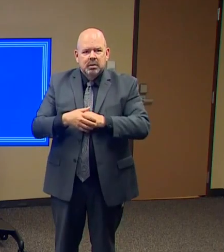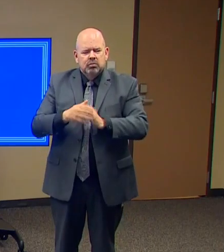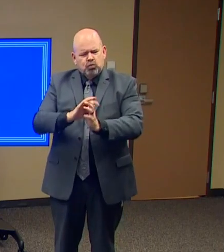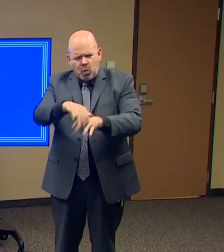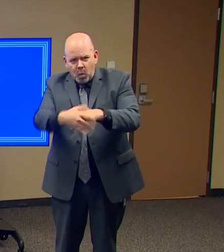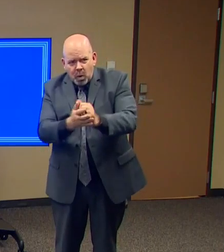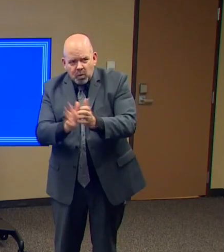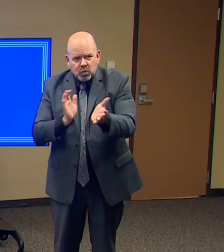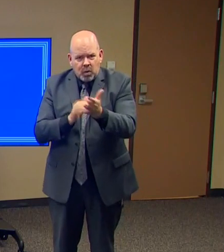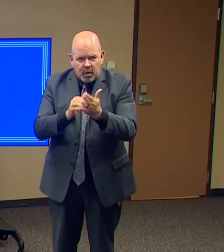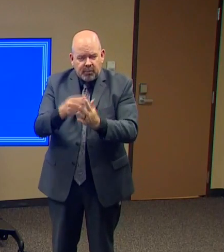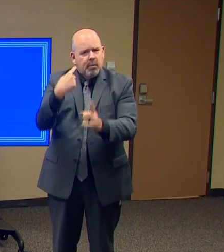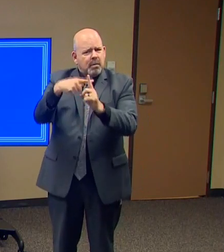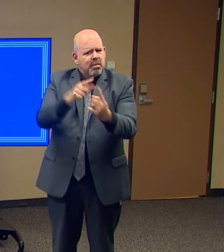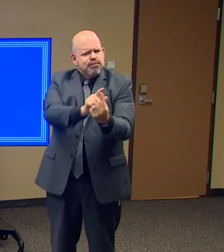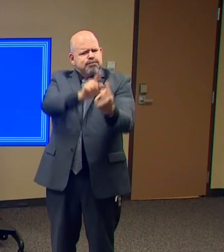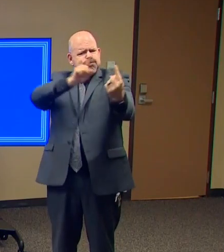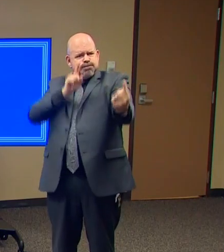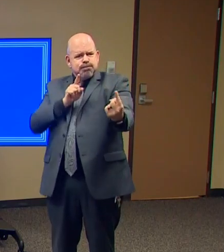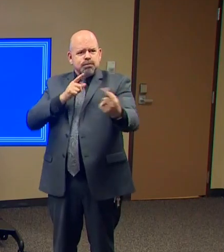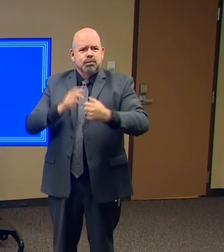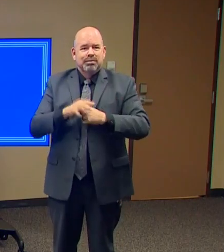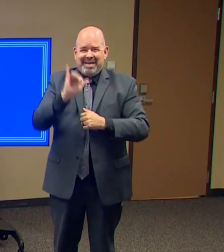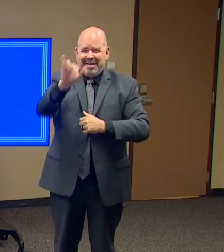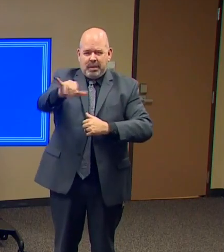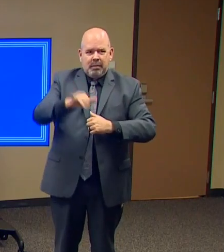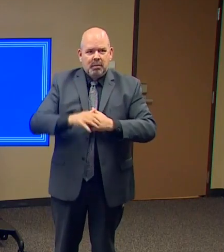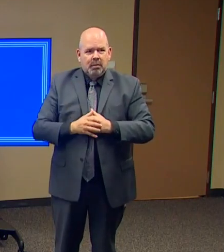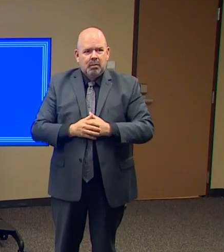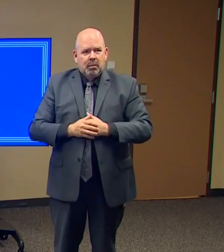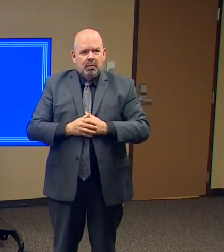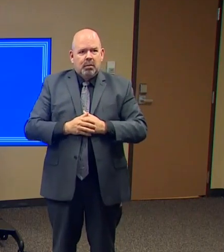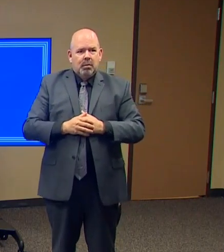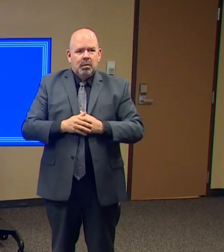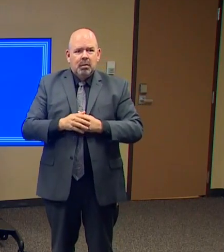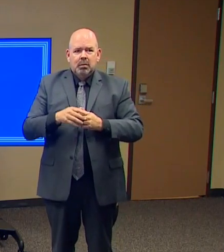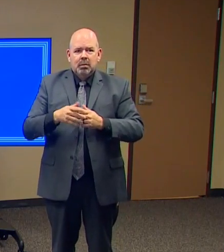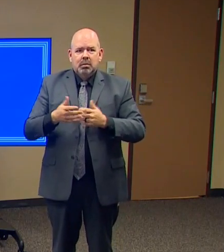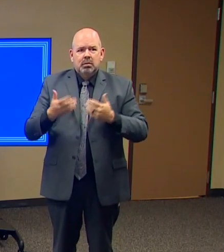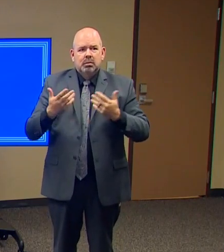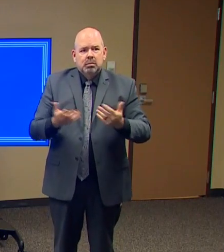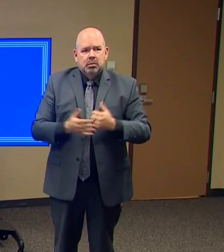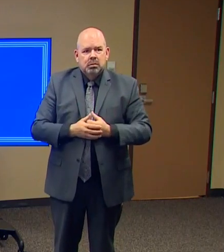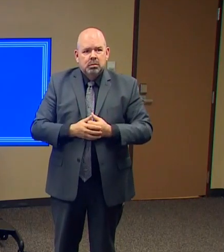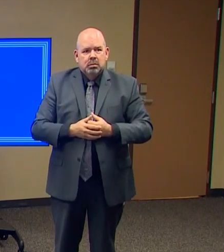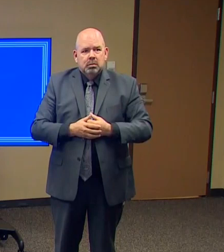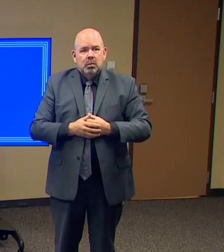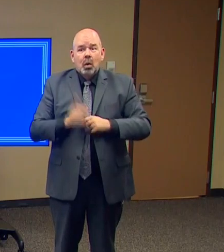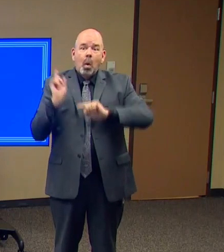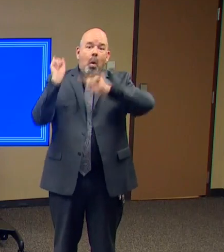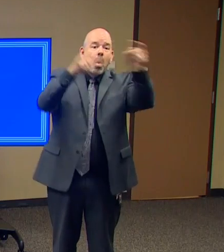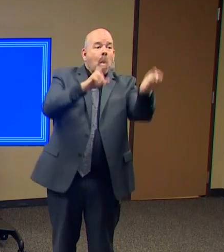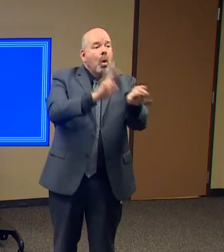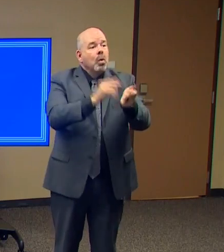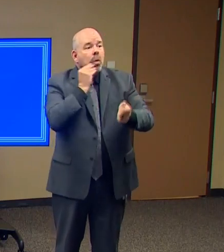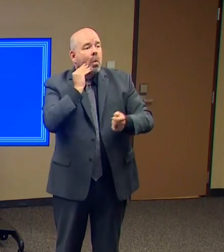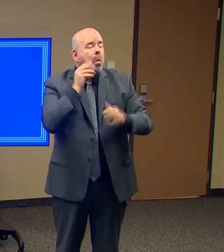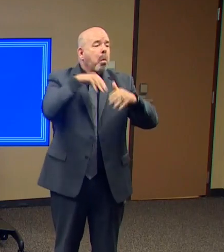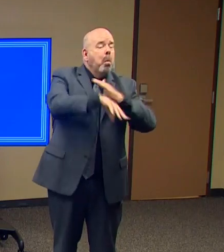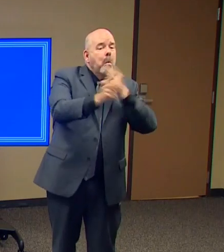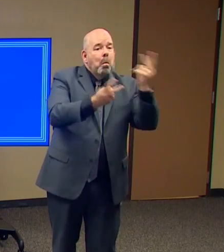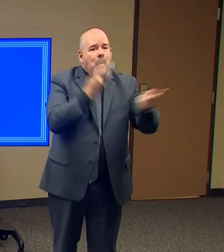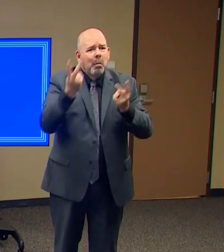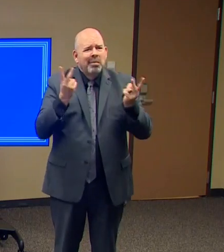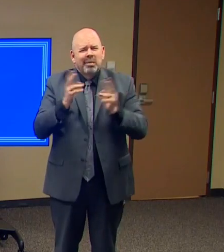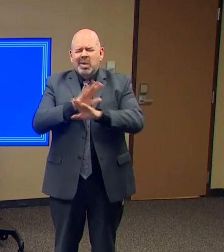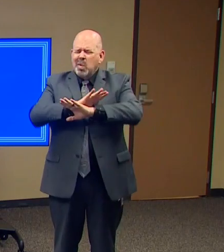and clean your environment. Do not visit hospitals, nursing homes, or other types of facilities where you could have a